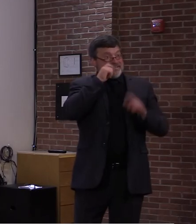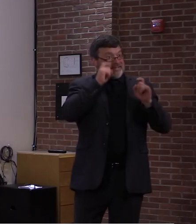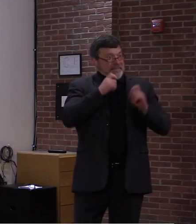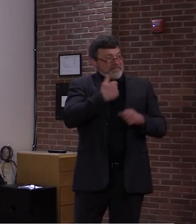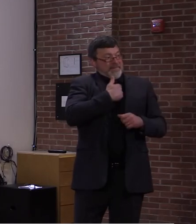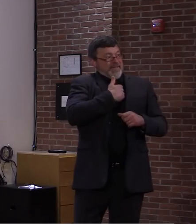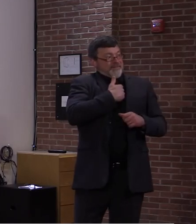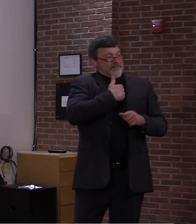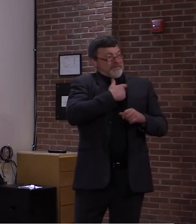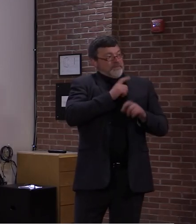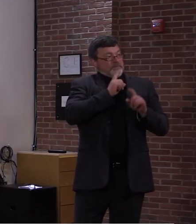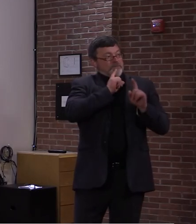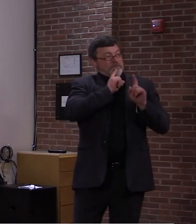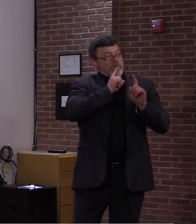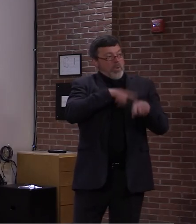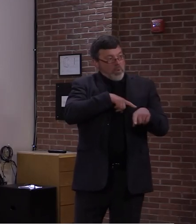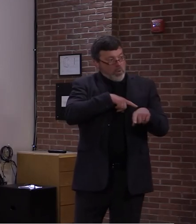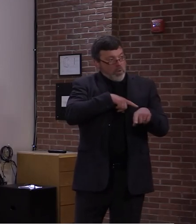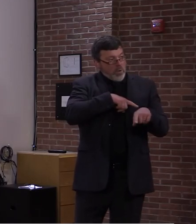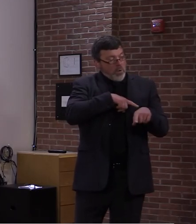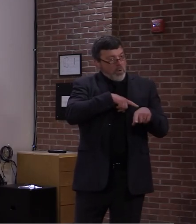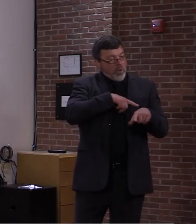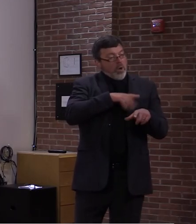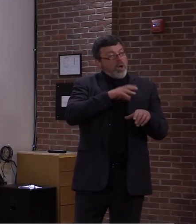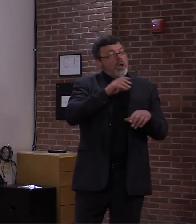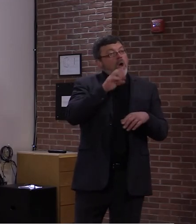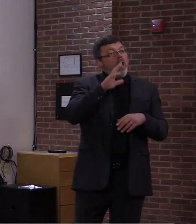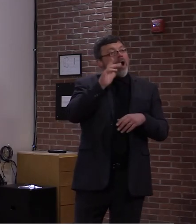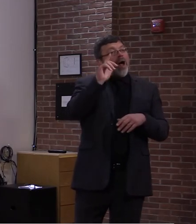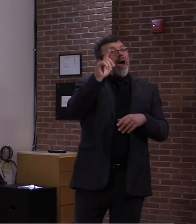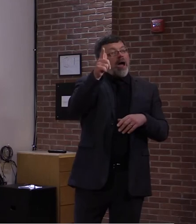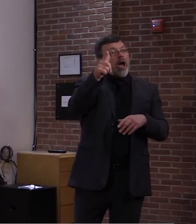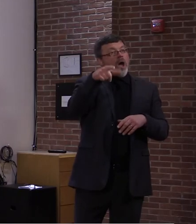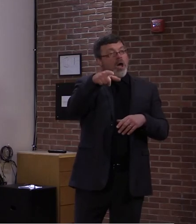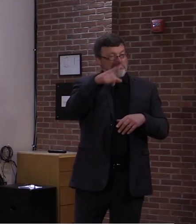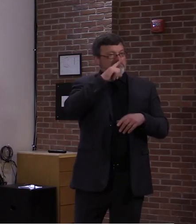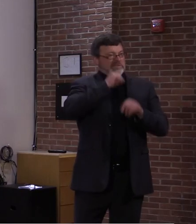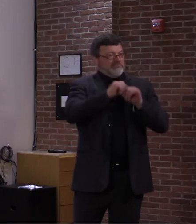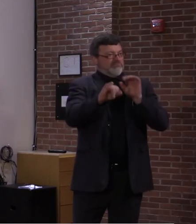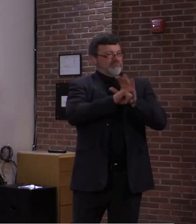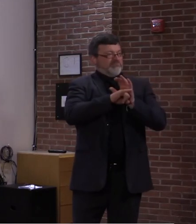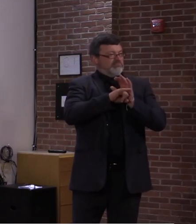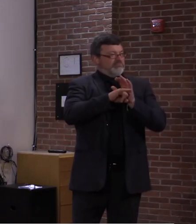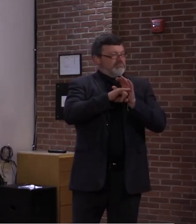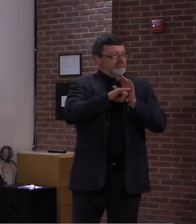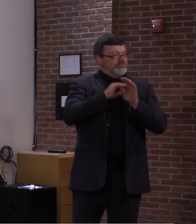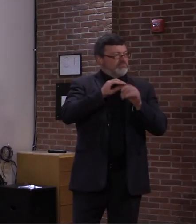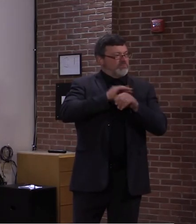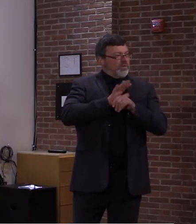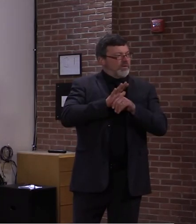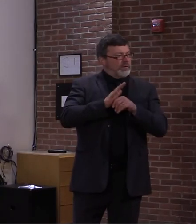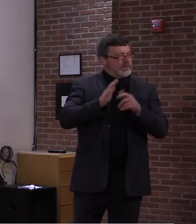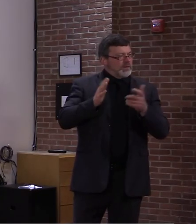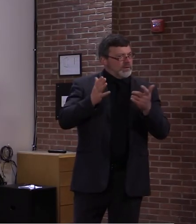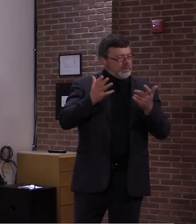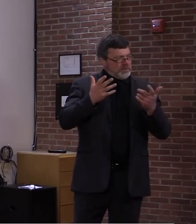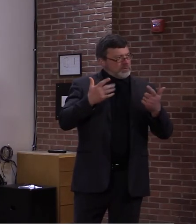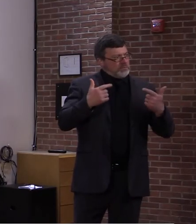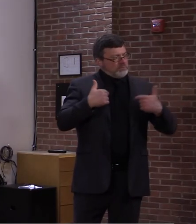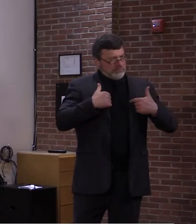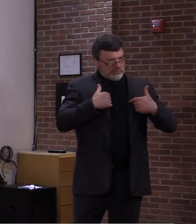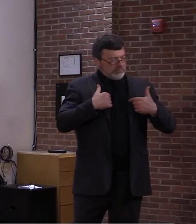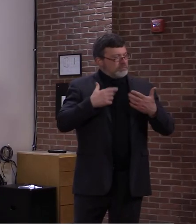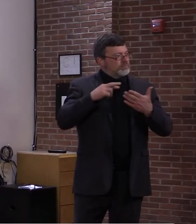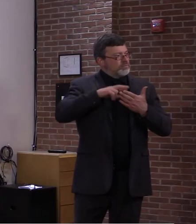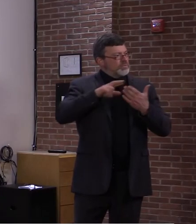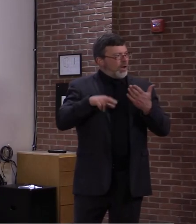later confirmation tests, or if it's your understanding that the pool of positive results that you report on a weekly basis